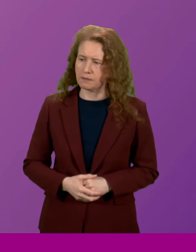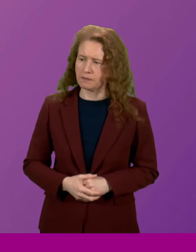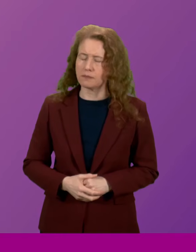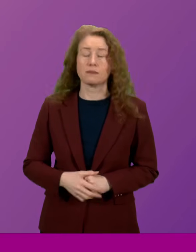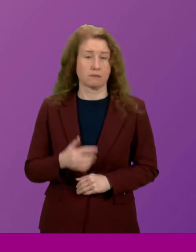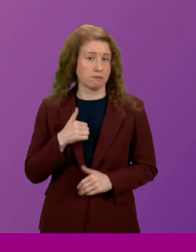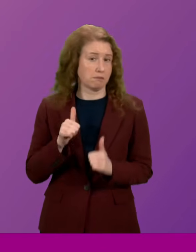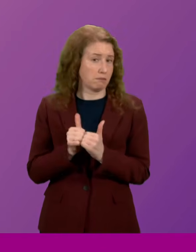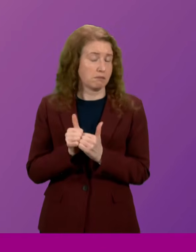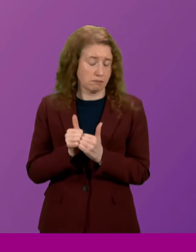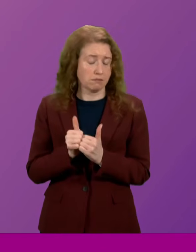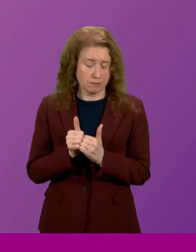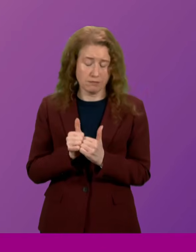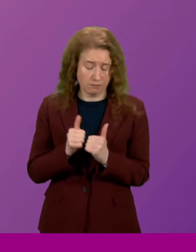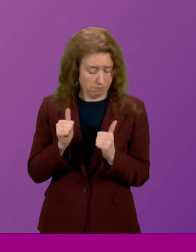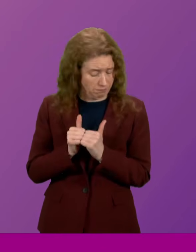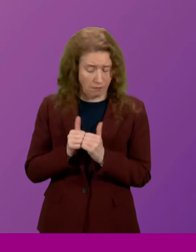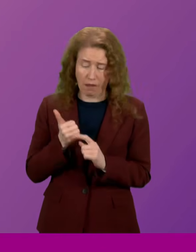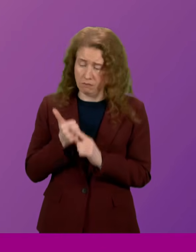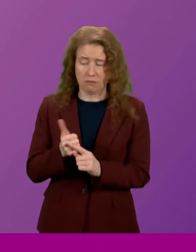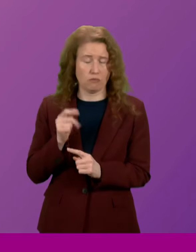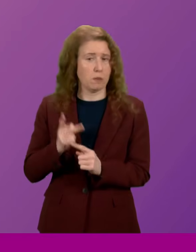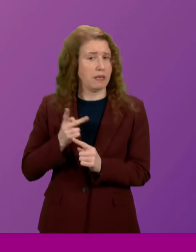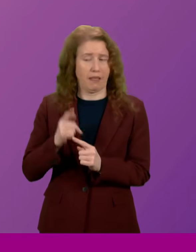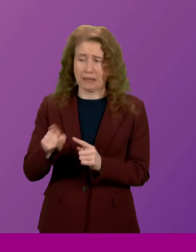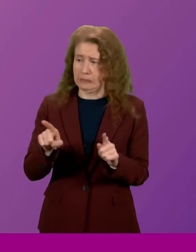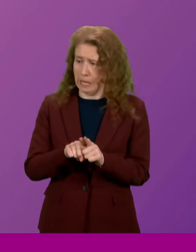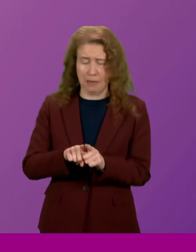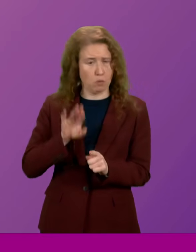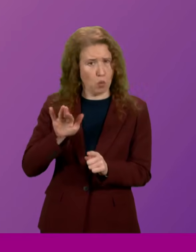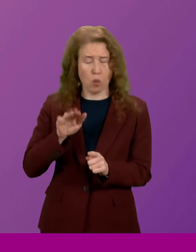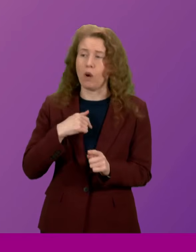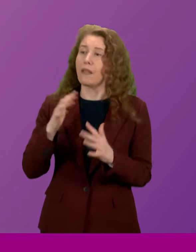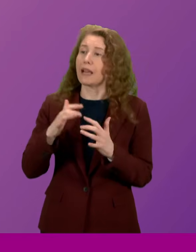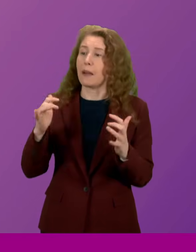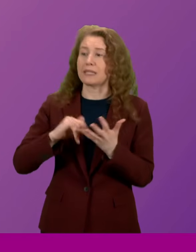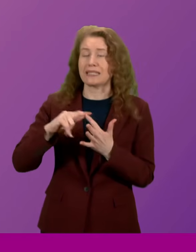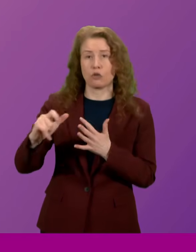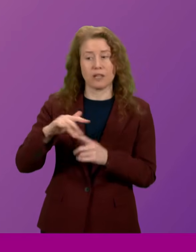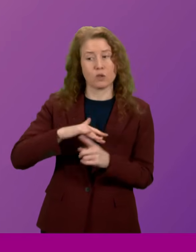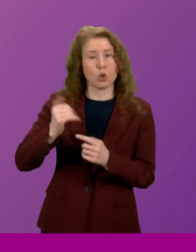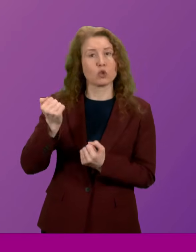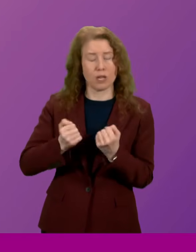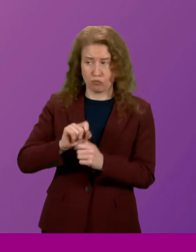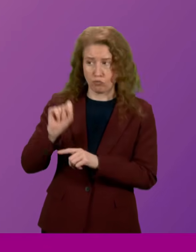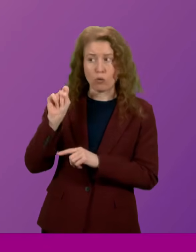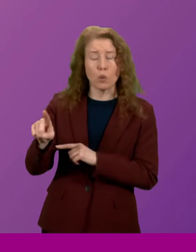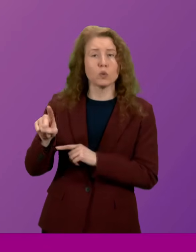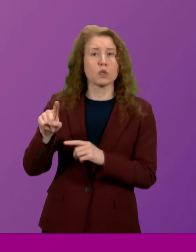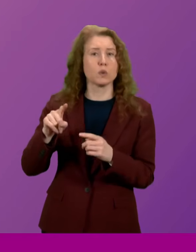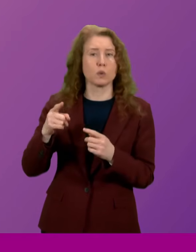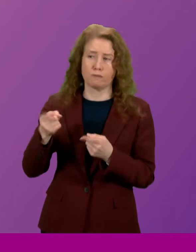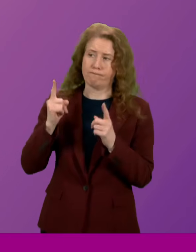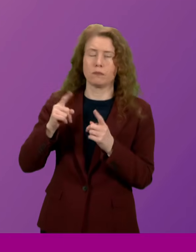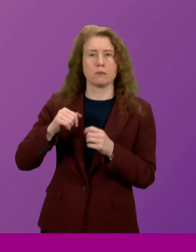I echo that call from Claire Haughey and support it. The Cabinet Secretary for Social Justice wrote to the Secretary of State for Work and Pensions the